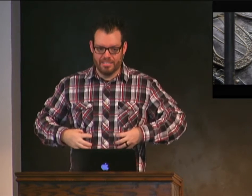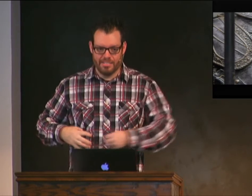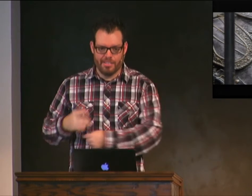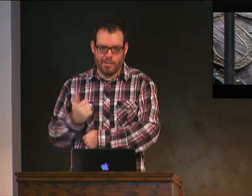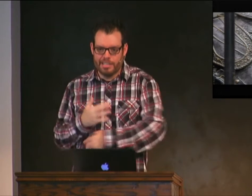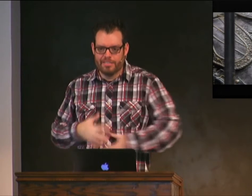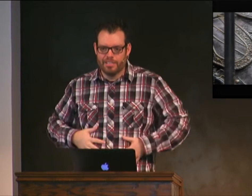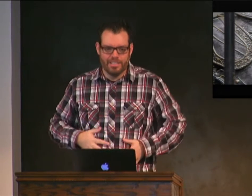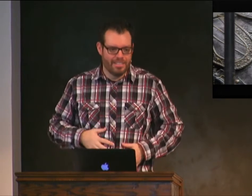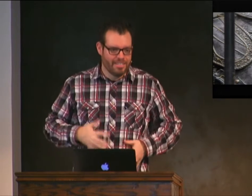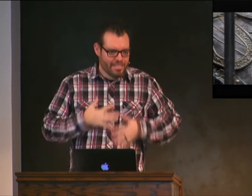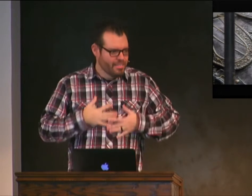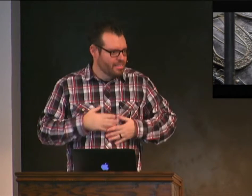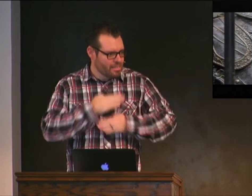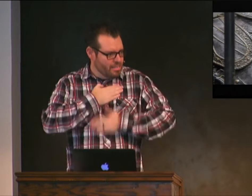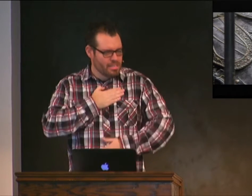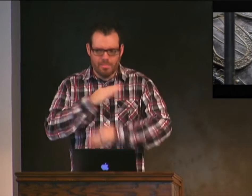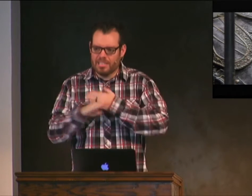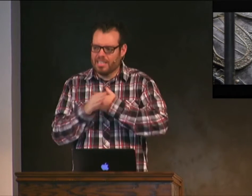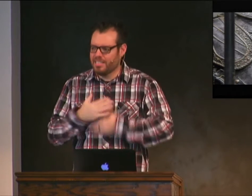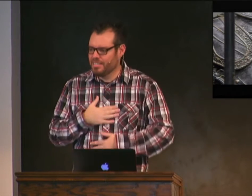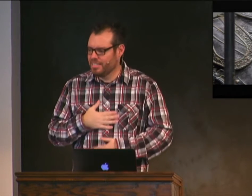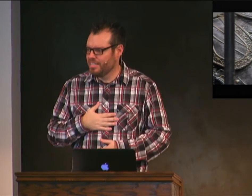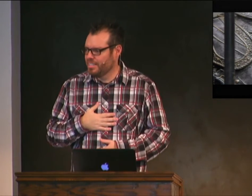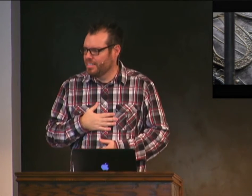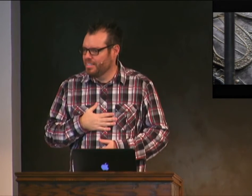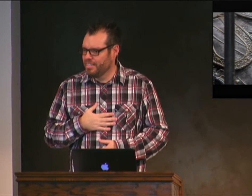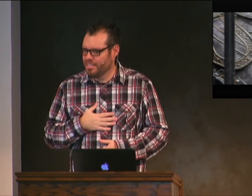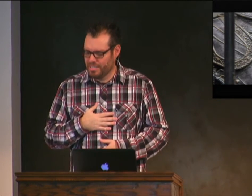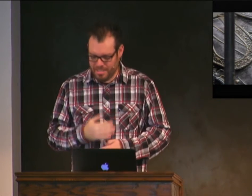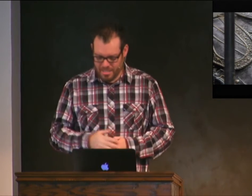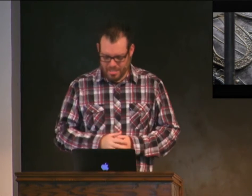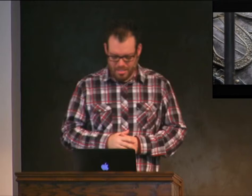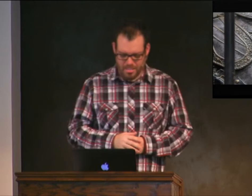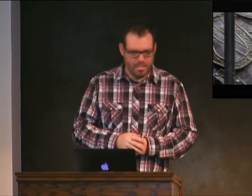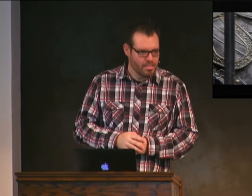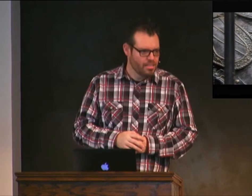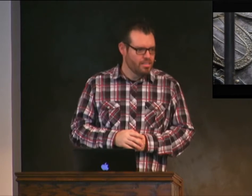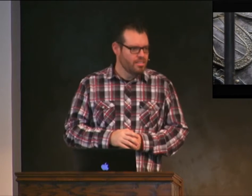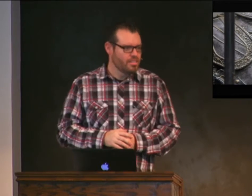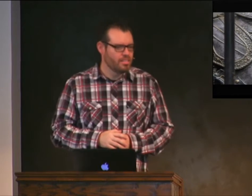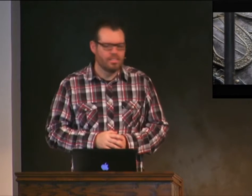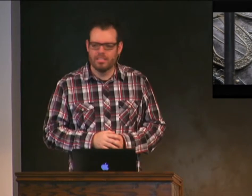lungs, a liver. It protects them.